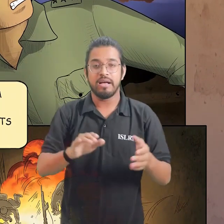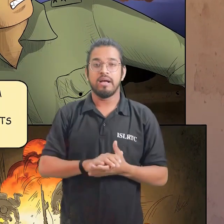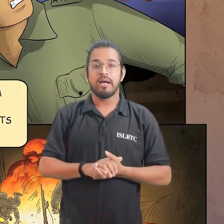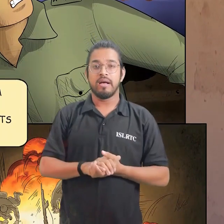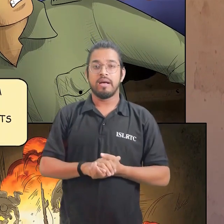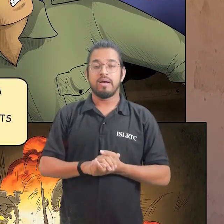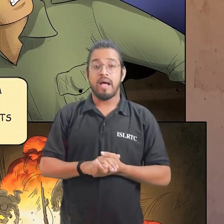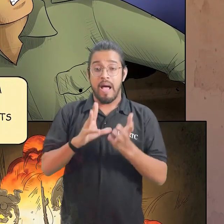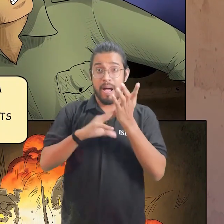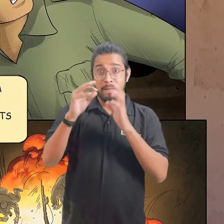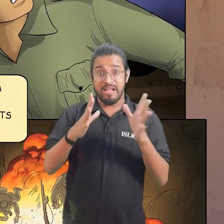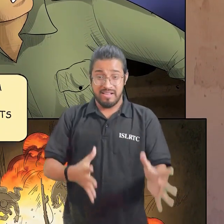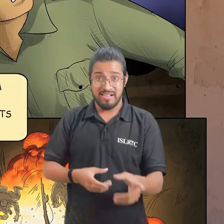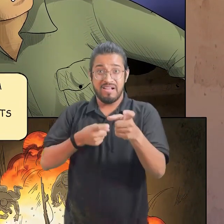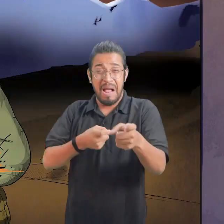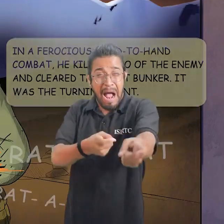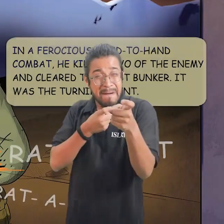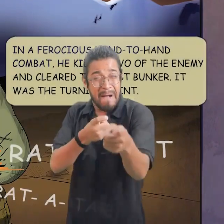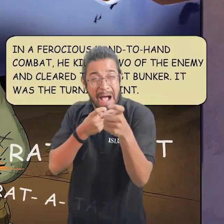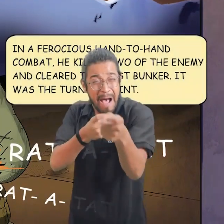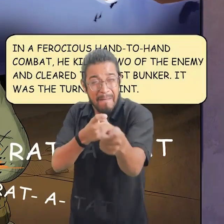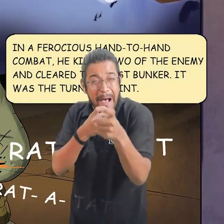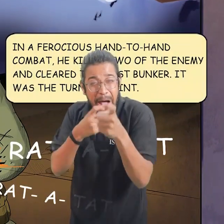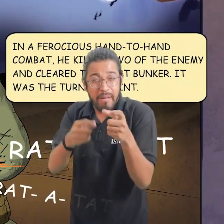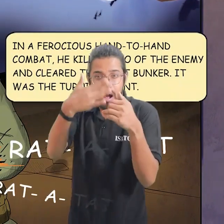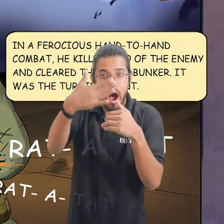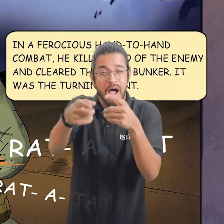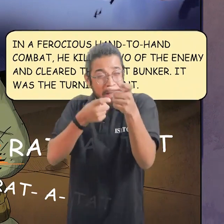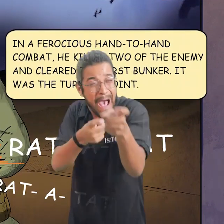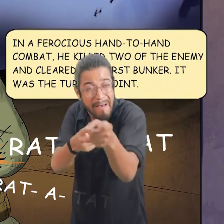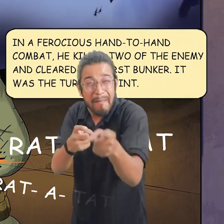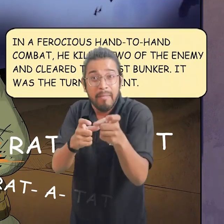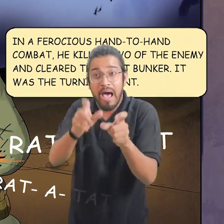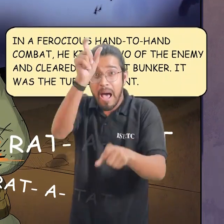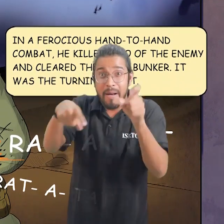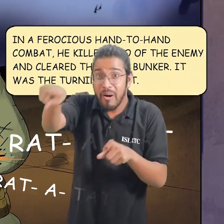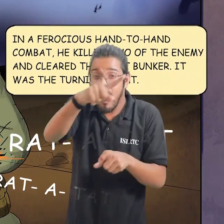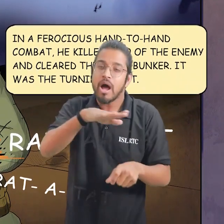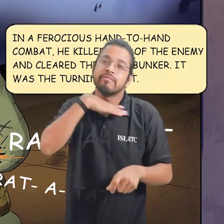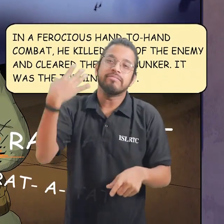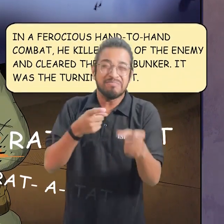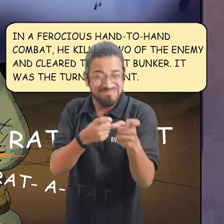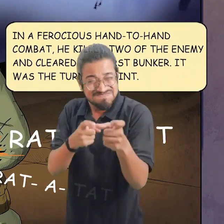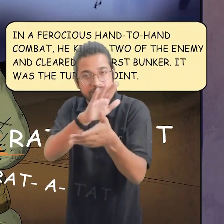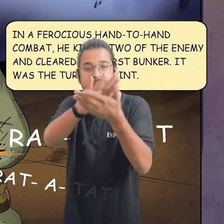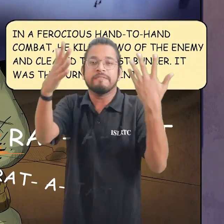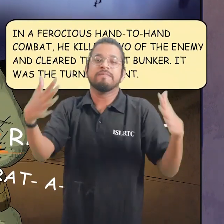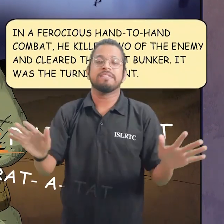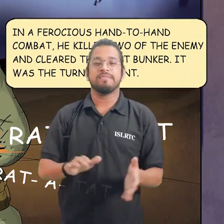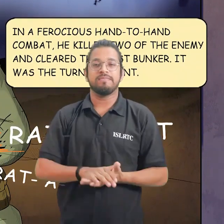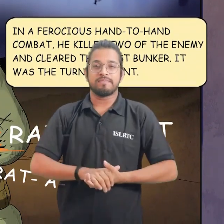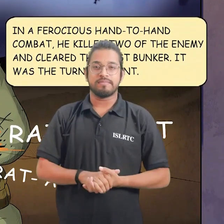burst, killing its occupants. In a ferocious hand-to-hand combat, he killed 2 of the enemy